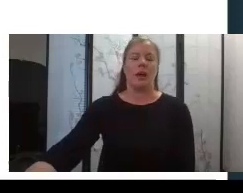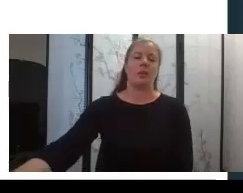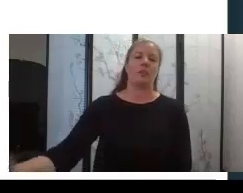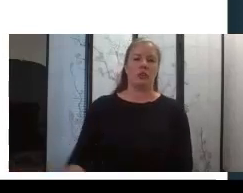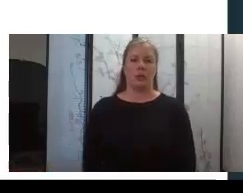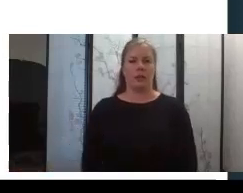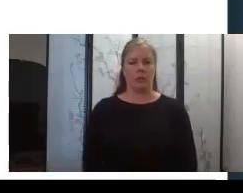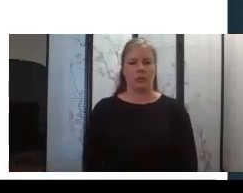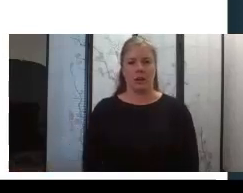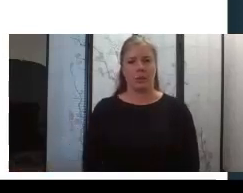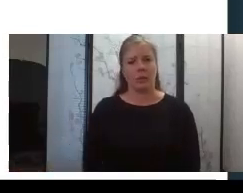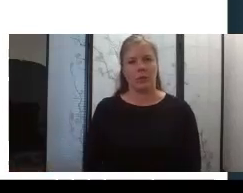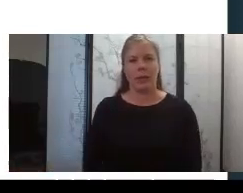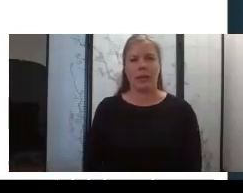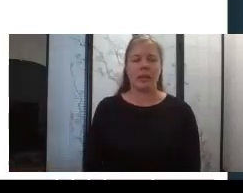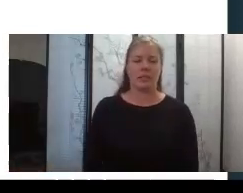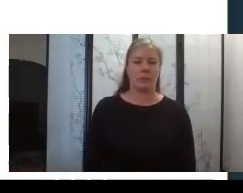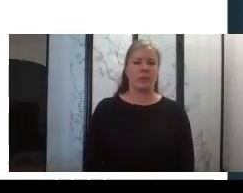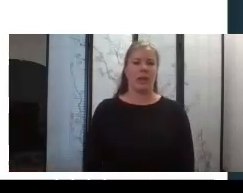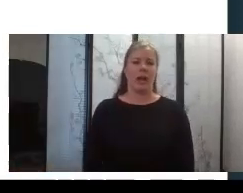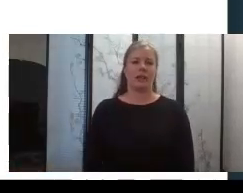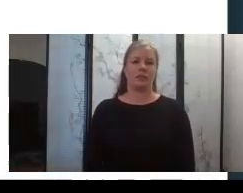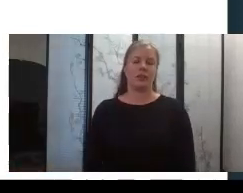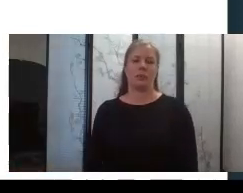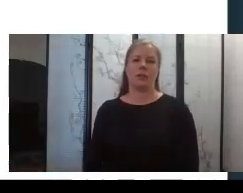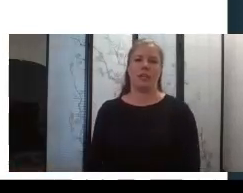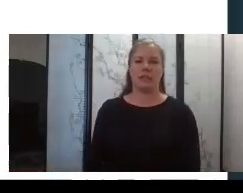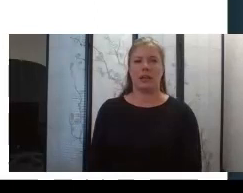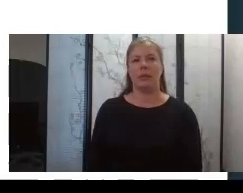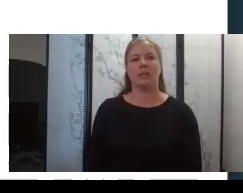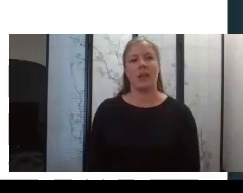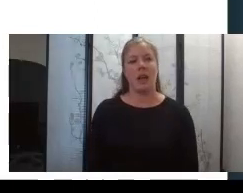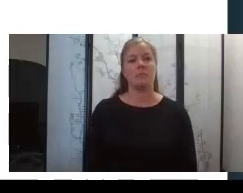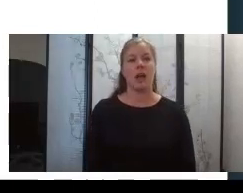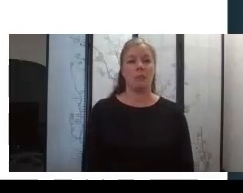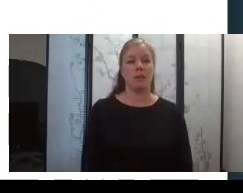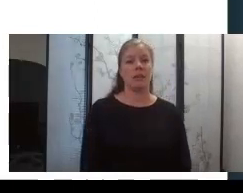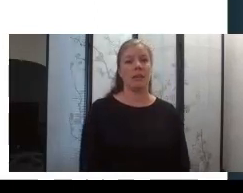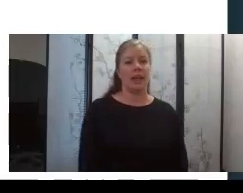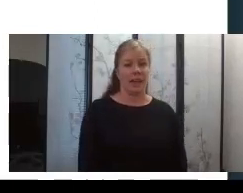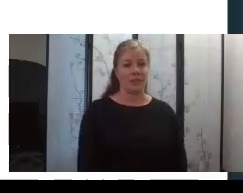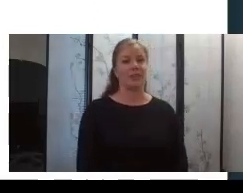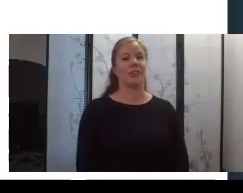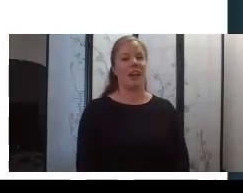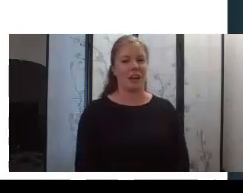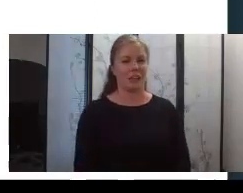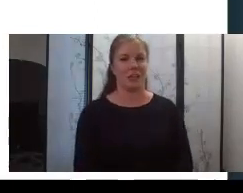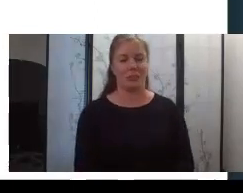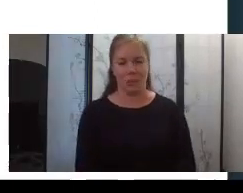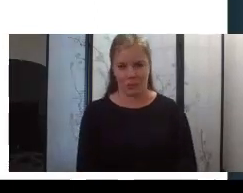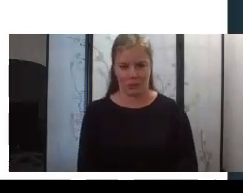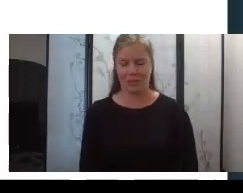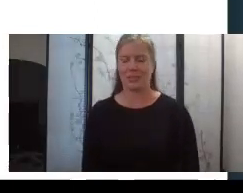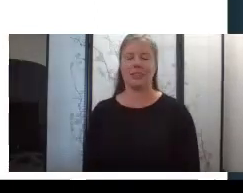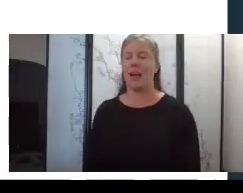So feature one that I want to talk about real quick is we look at feature one of ASL being time, topic, actor,